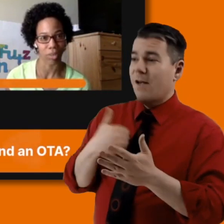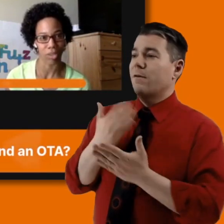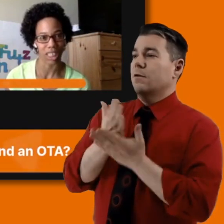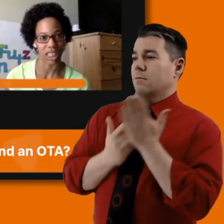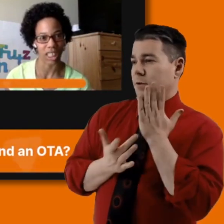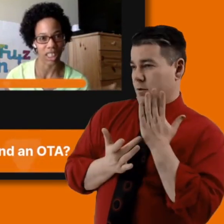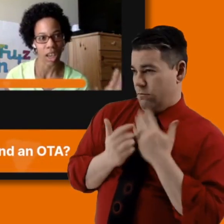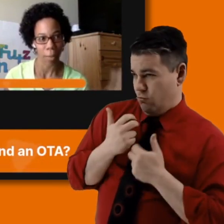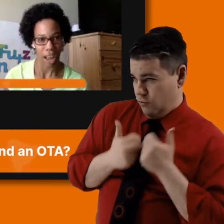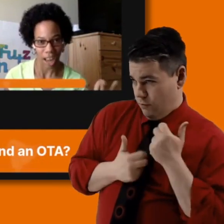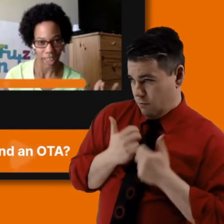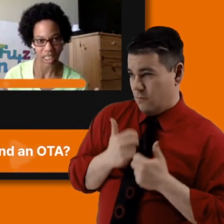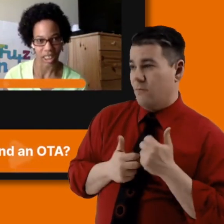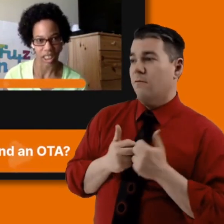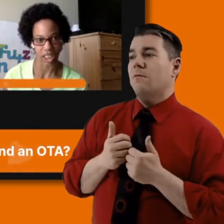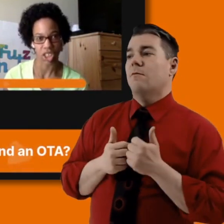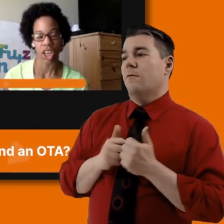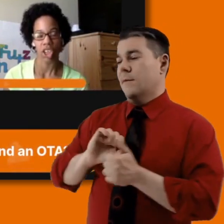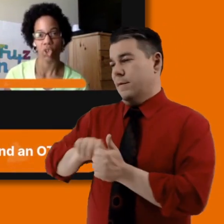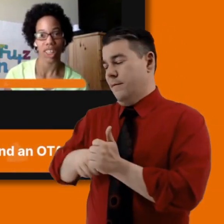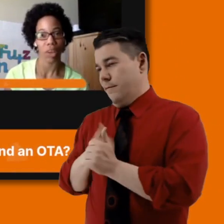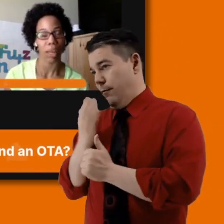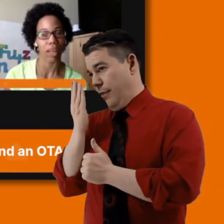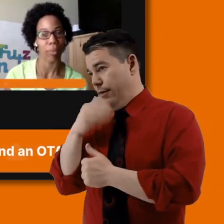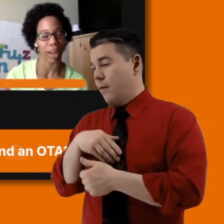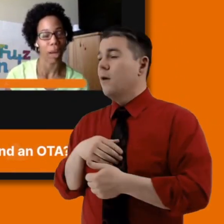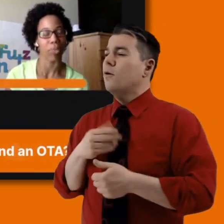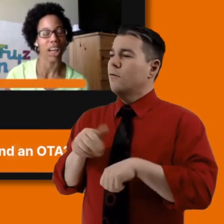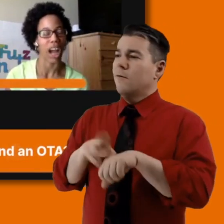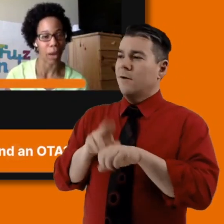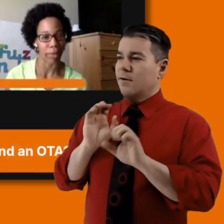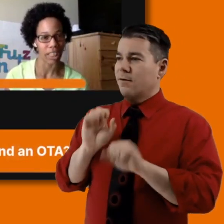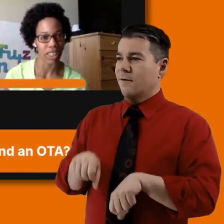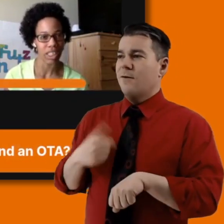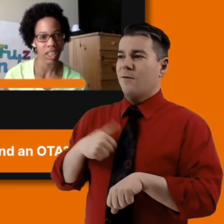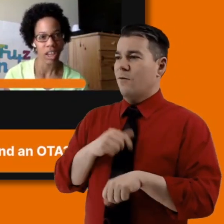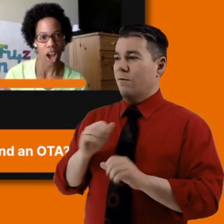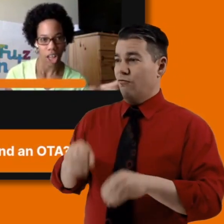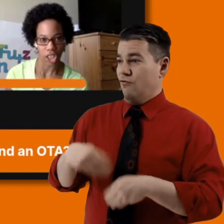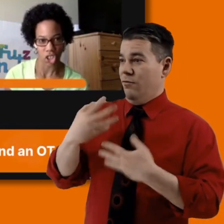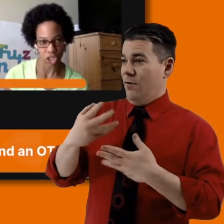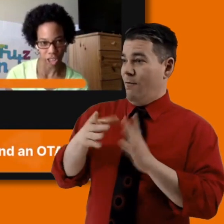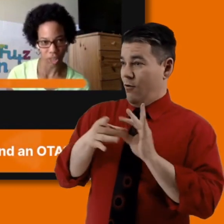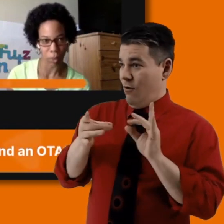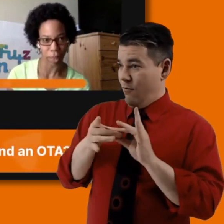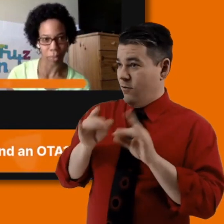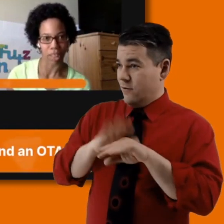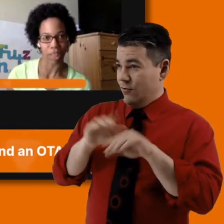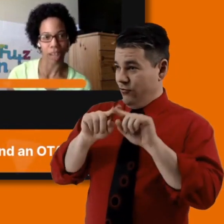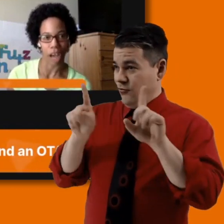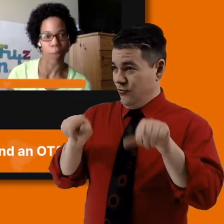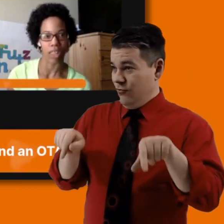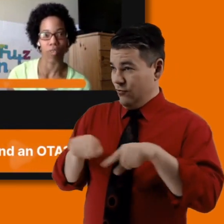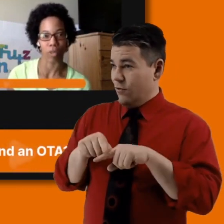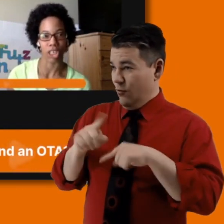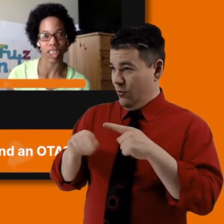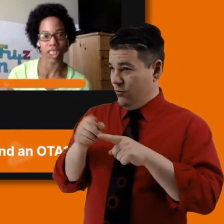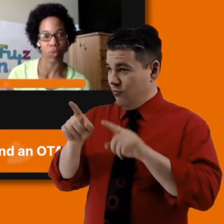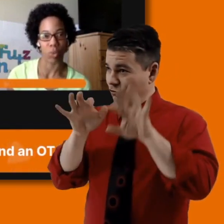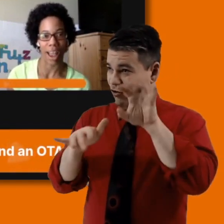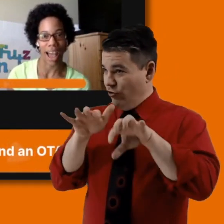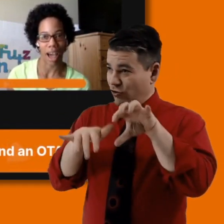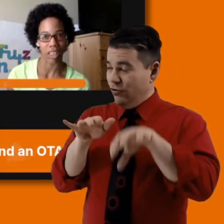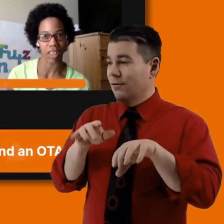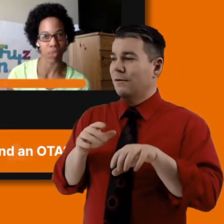technical difficulties behind the scenes. Usually we can bring up the comments on the screen when people leave comments.